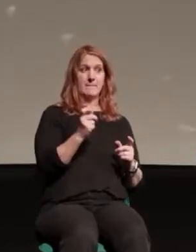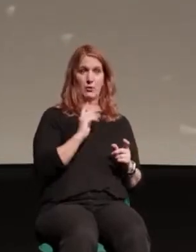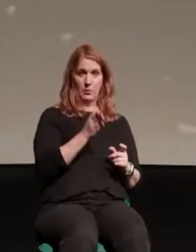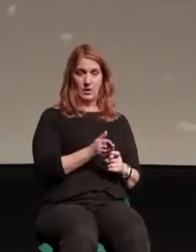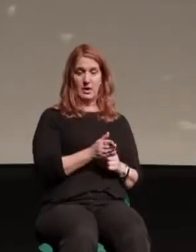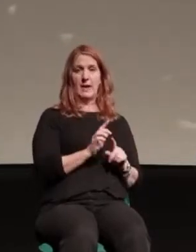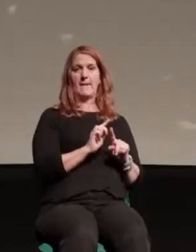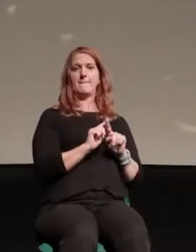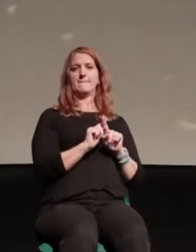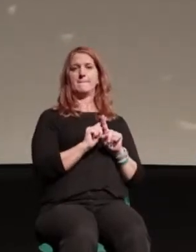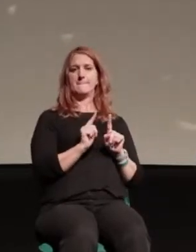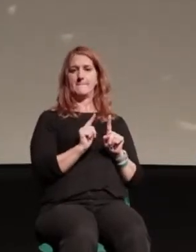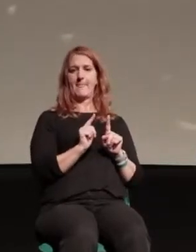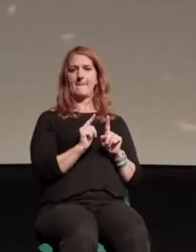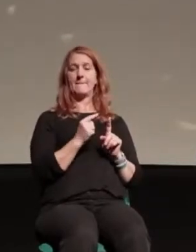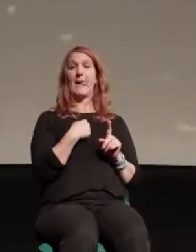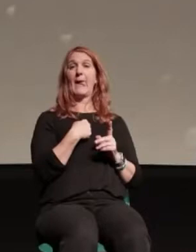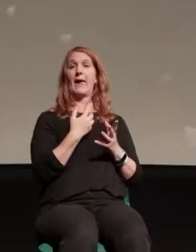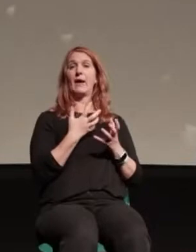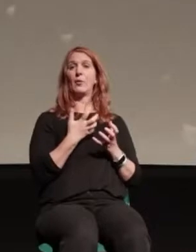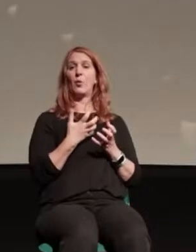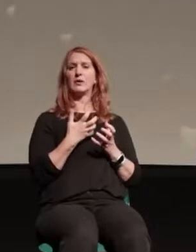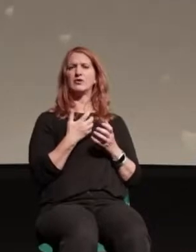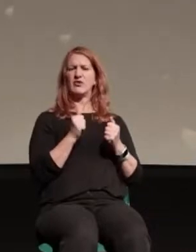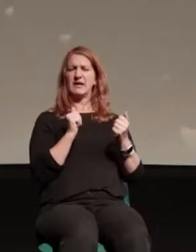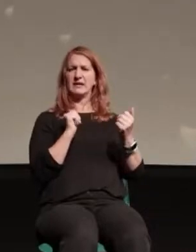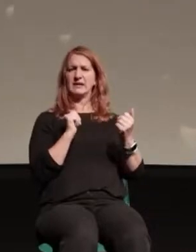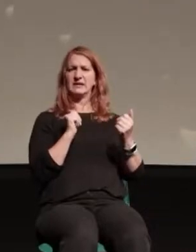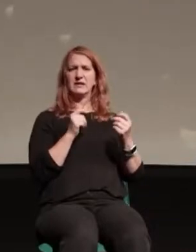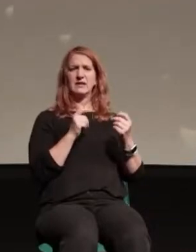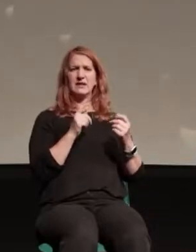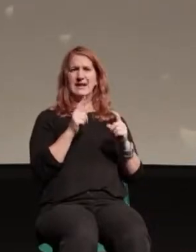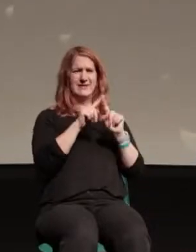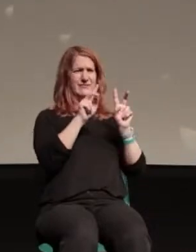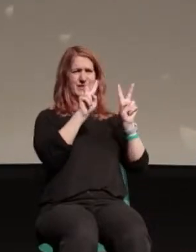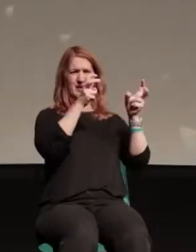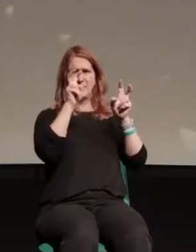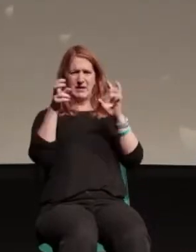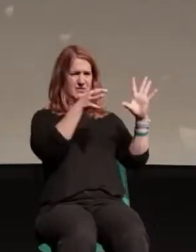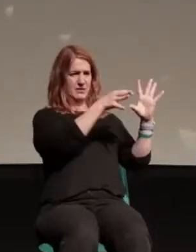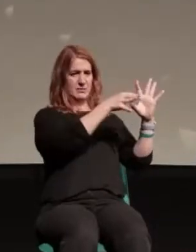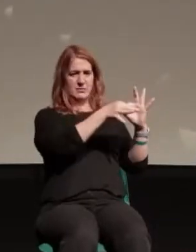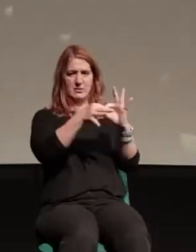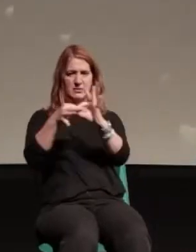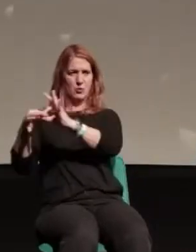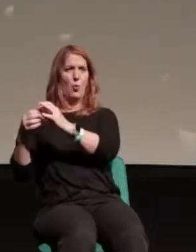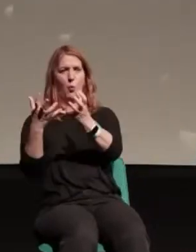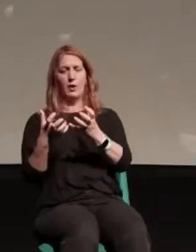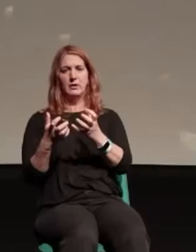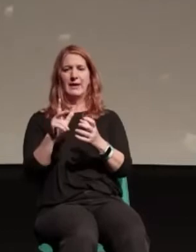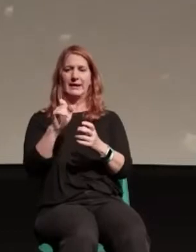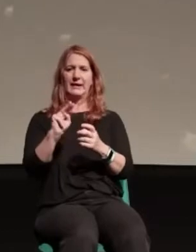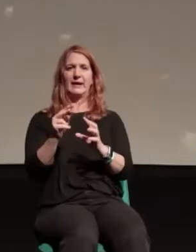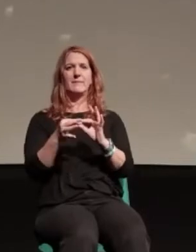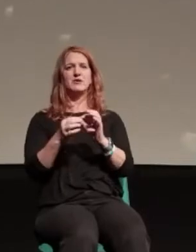that. Because I would like to try to connect some threads here because I think something that Ken said earlier is